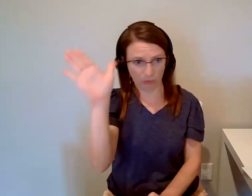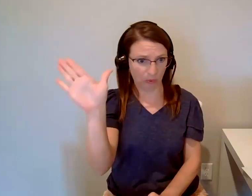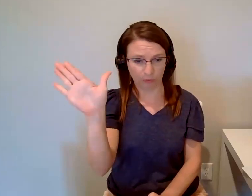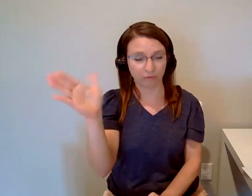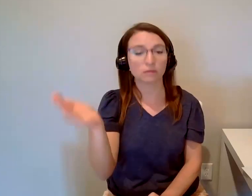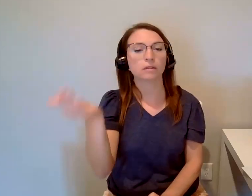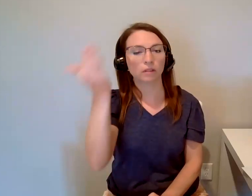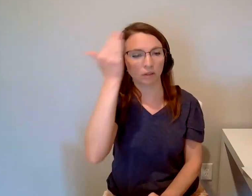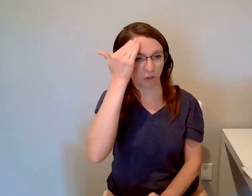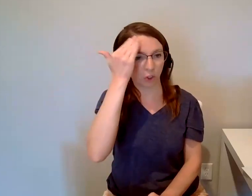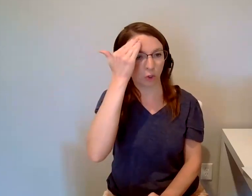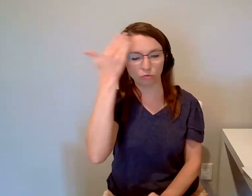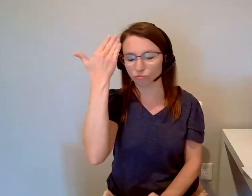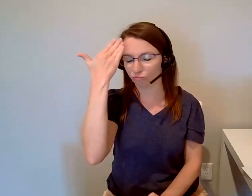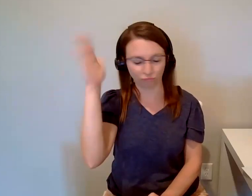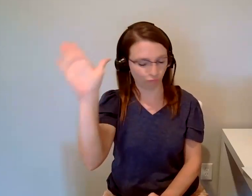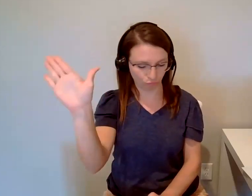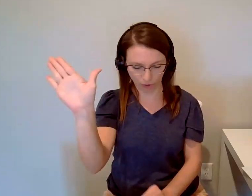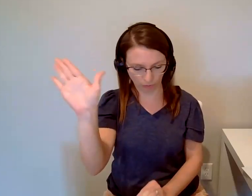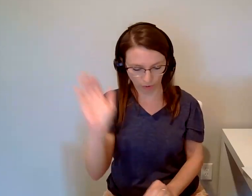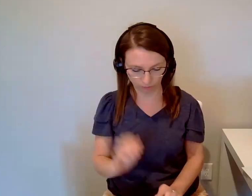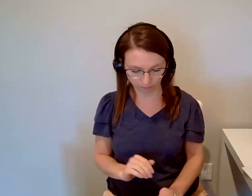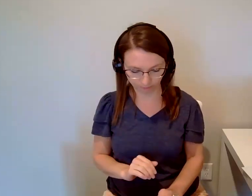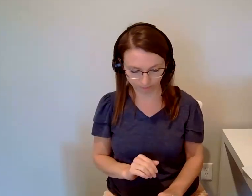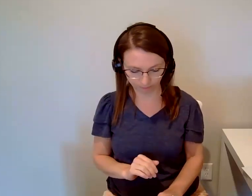know. No, don't know.